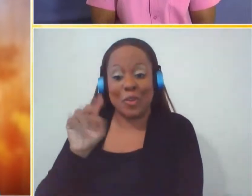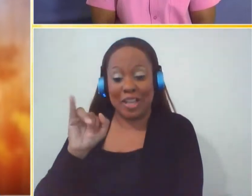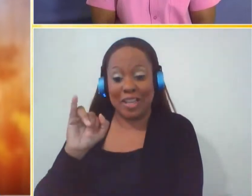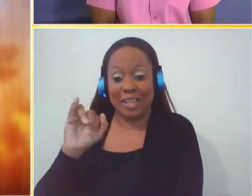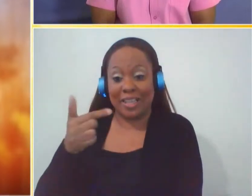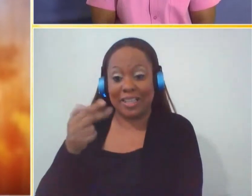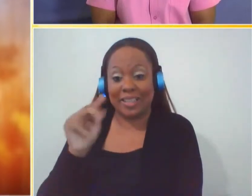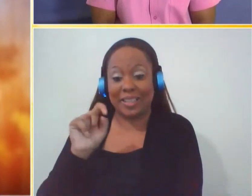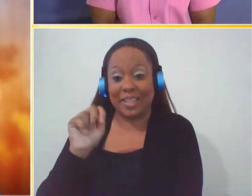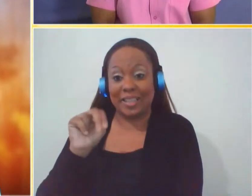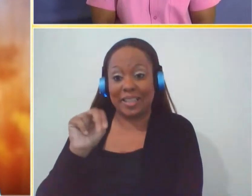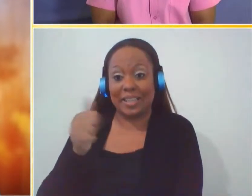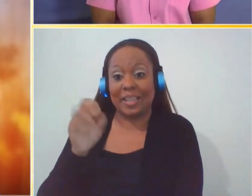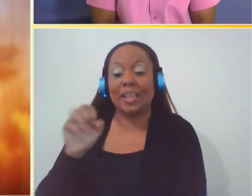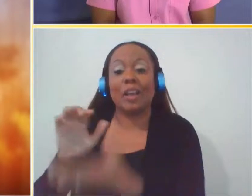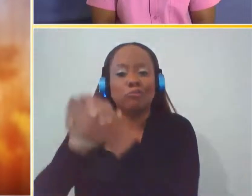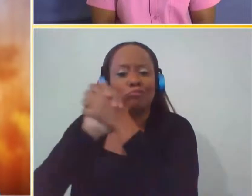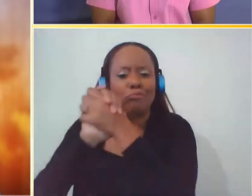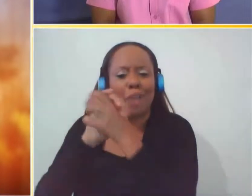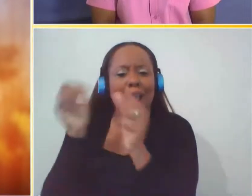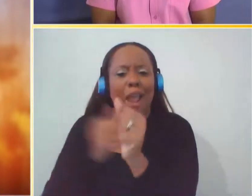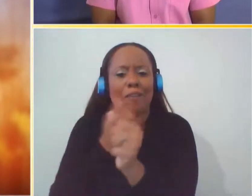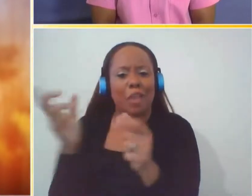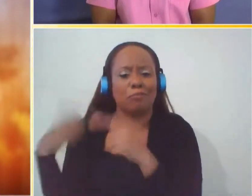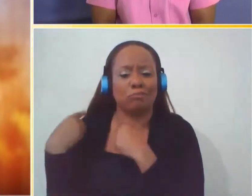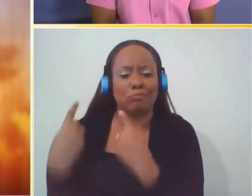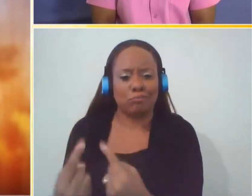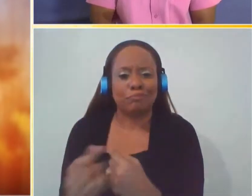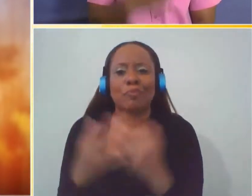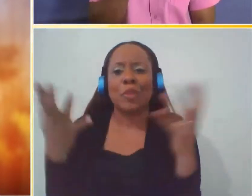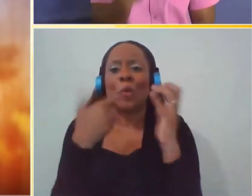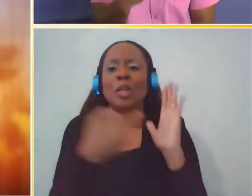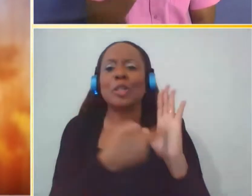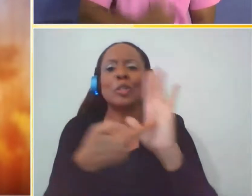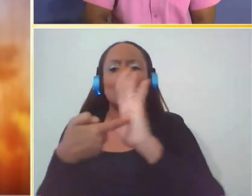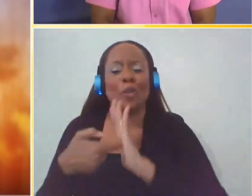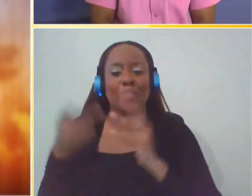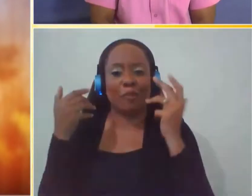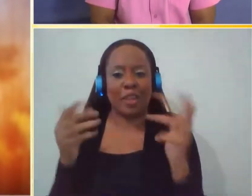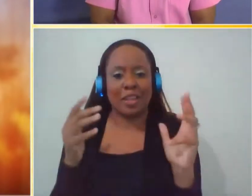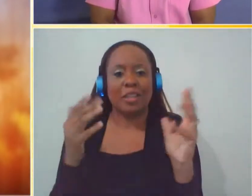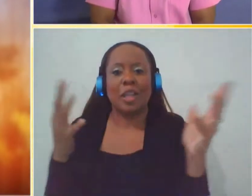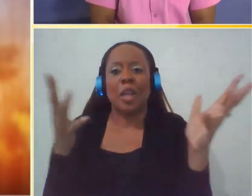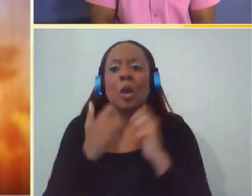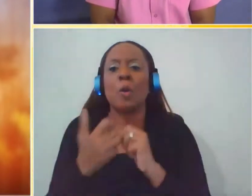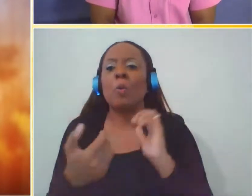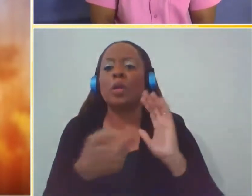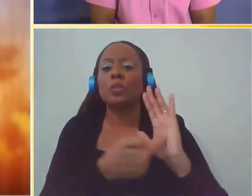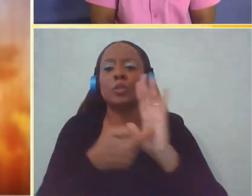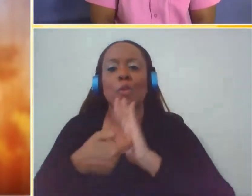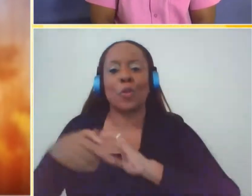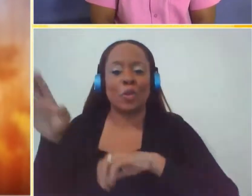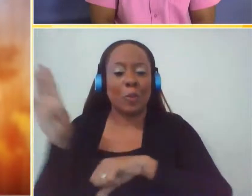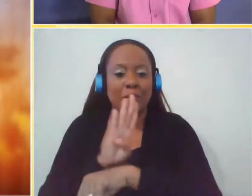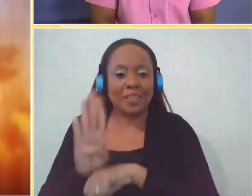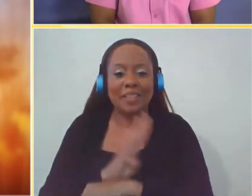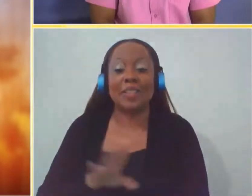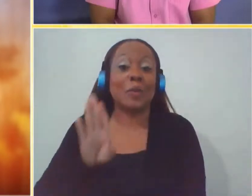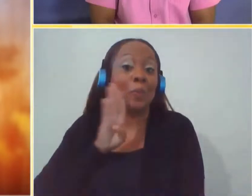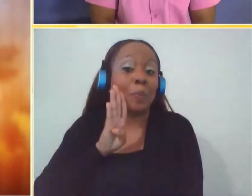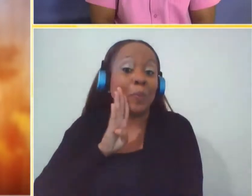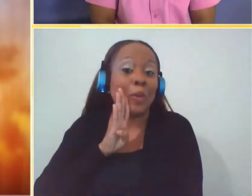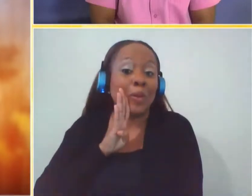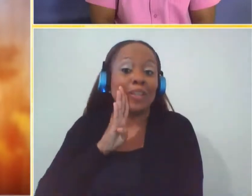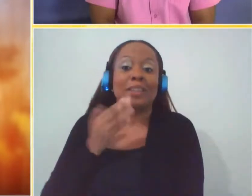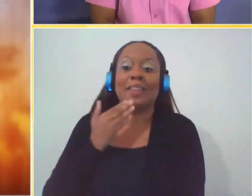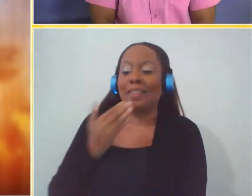you've achieved thus far. We want to show people right after we wrapped up here a little bit more about your business. Bonnie Leonce, as always, thank you so much, my friend,